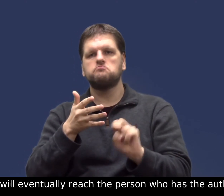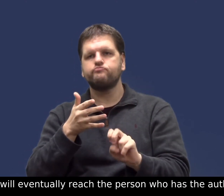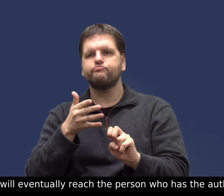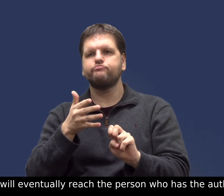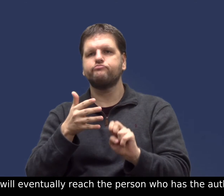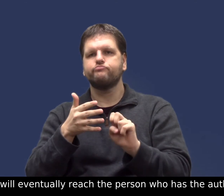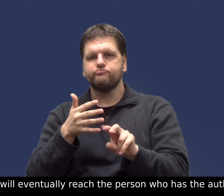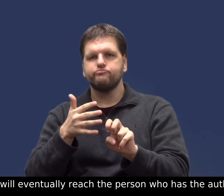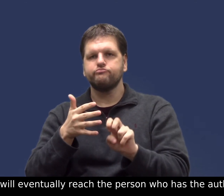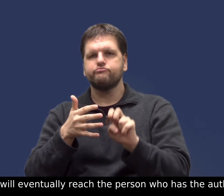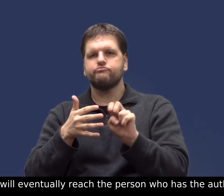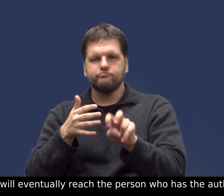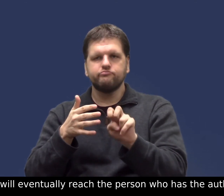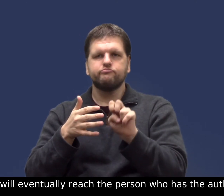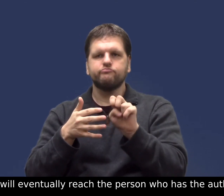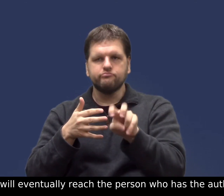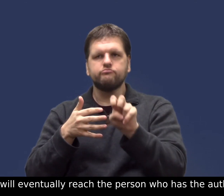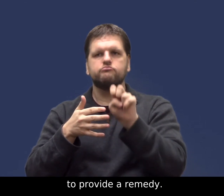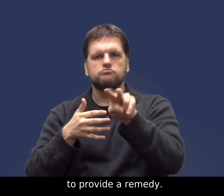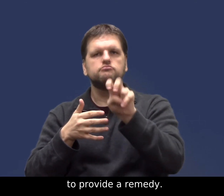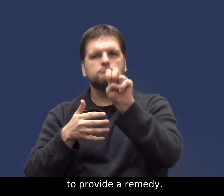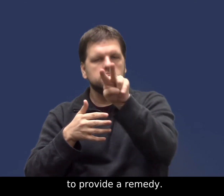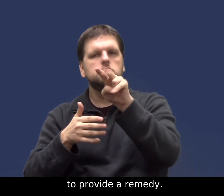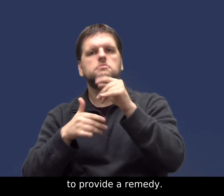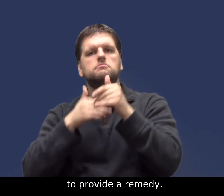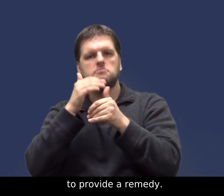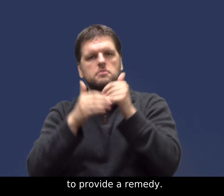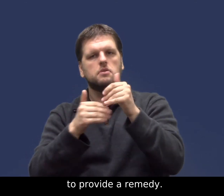the person who has the authority to provide a remedy.